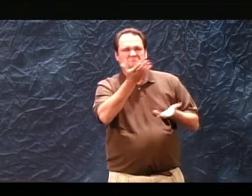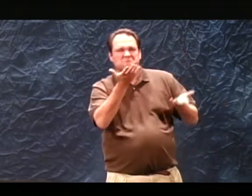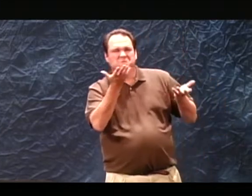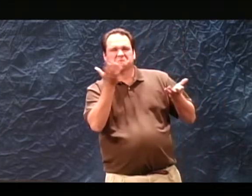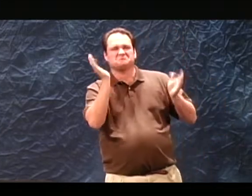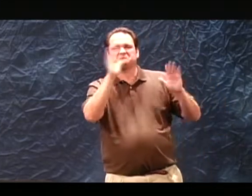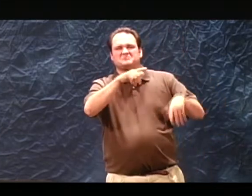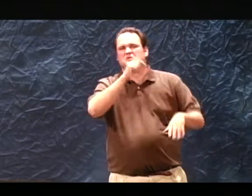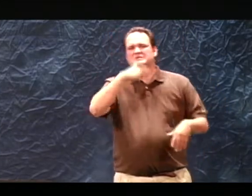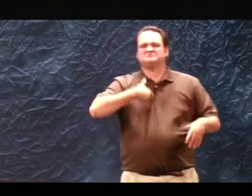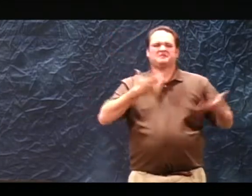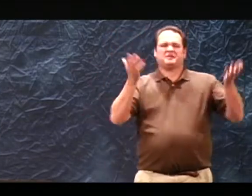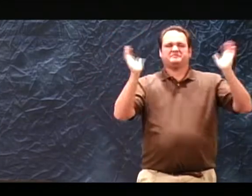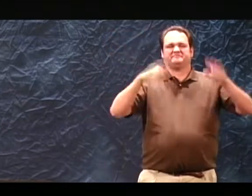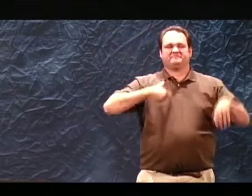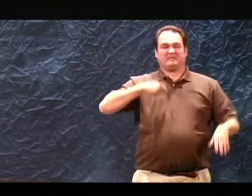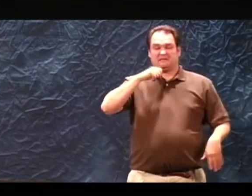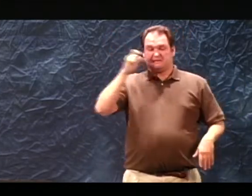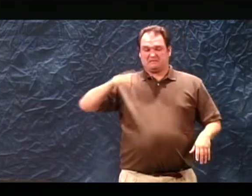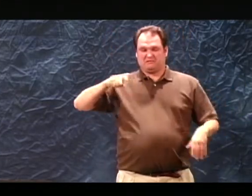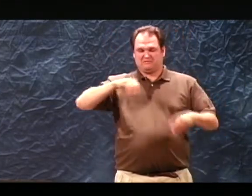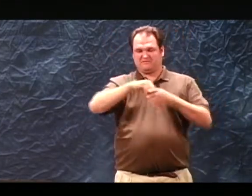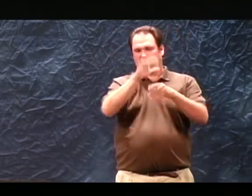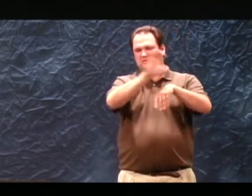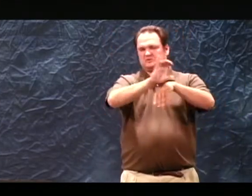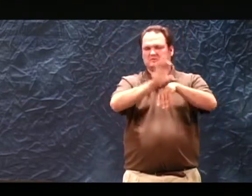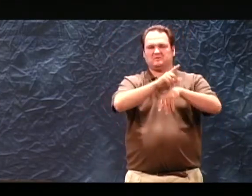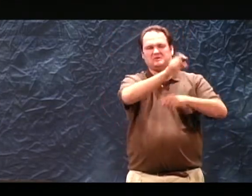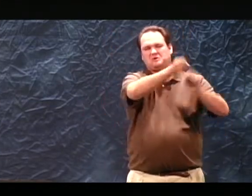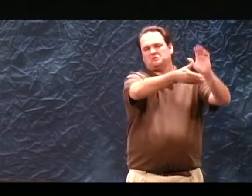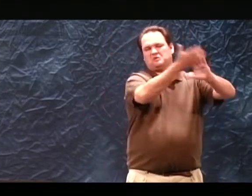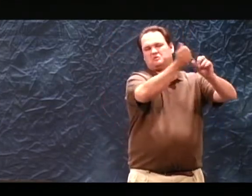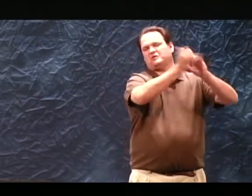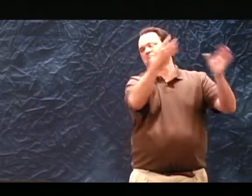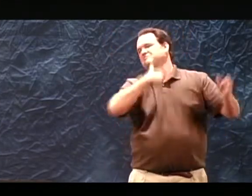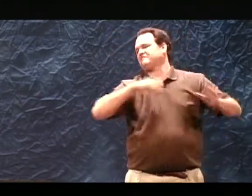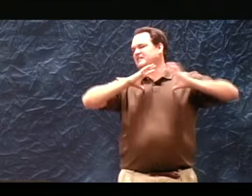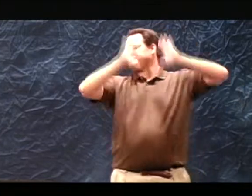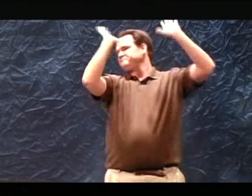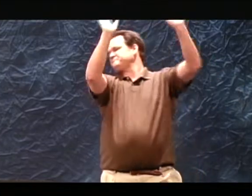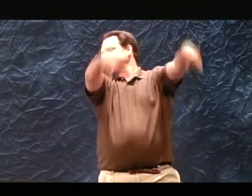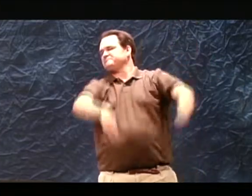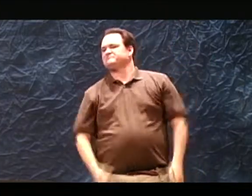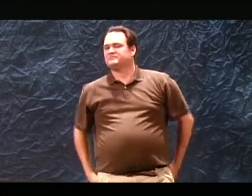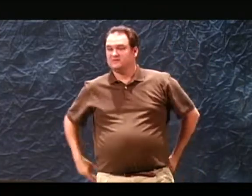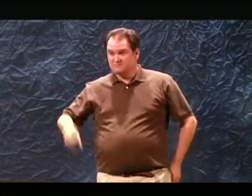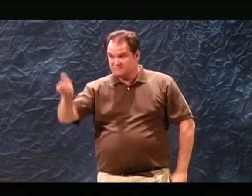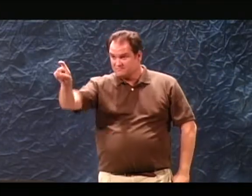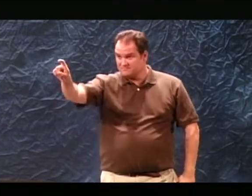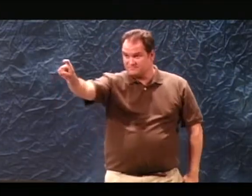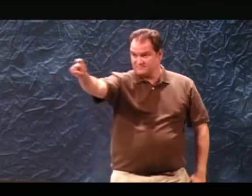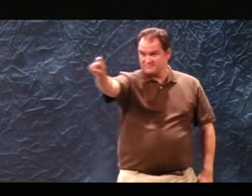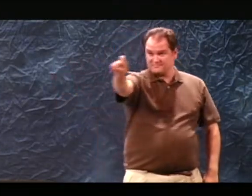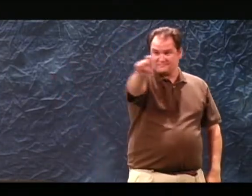maybe you're thinking that the church family doesn't need you they will be just fine without